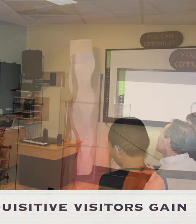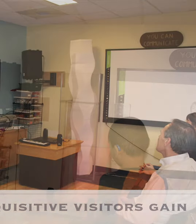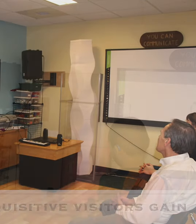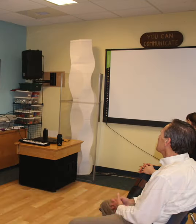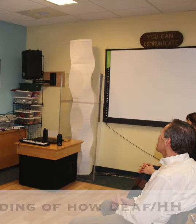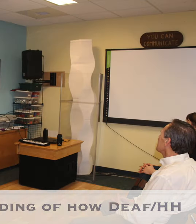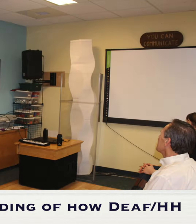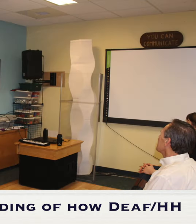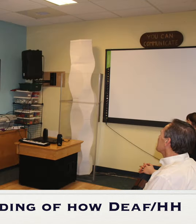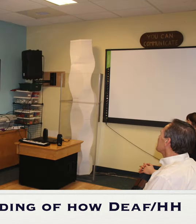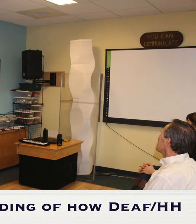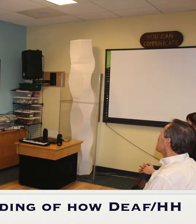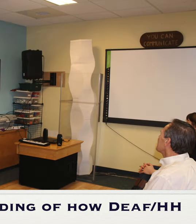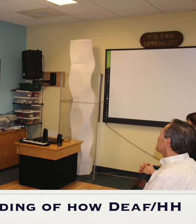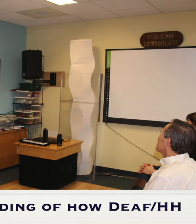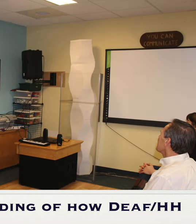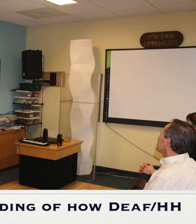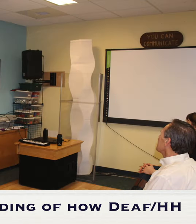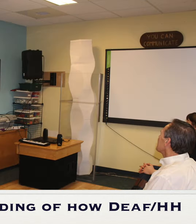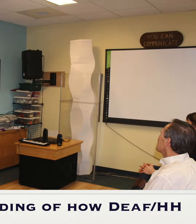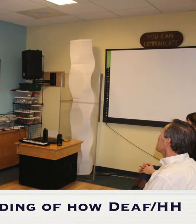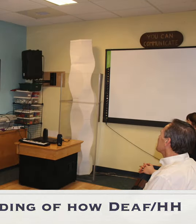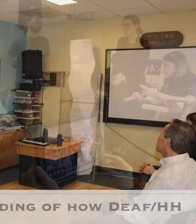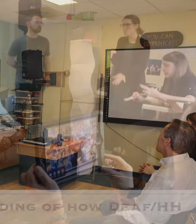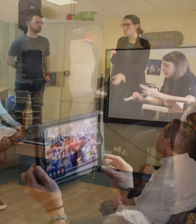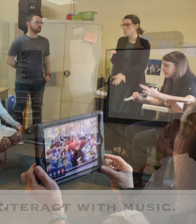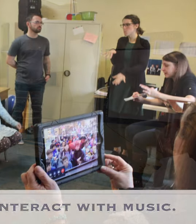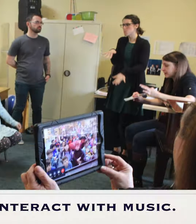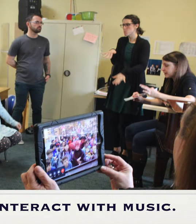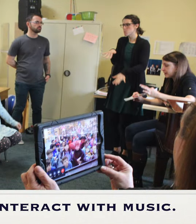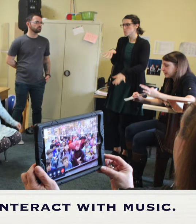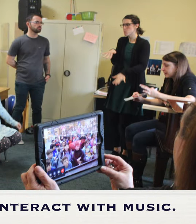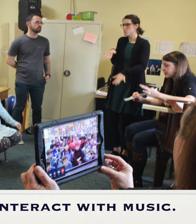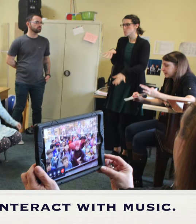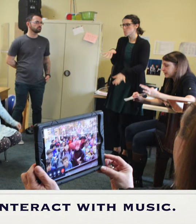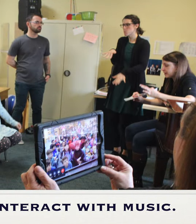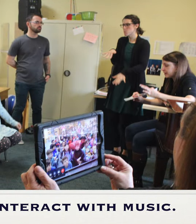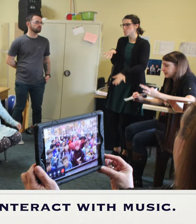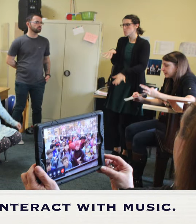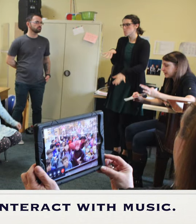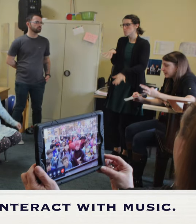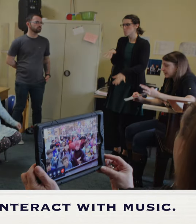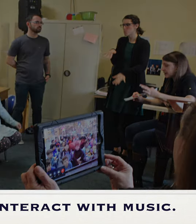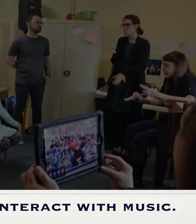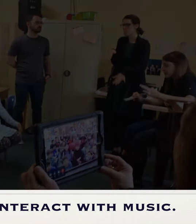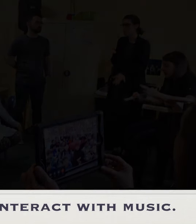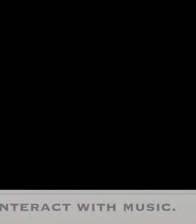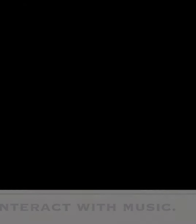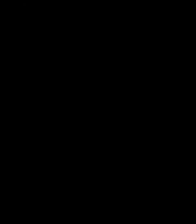perfect sky. So go and write your song. The world will